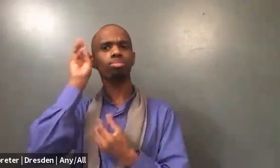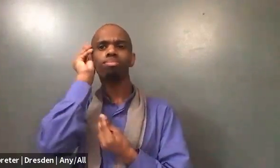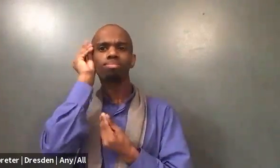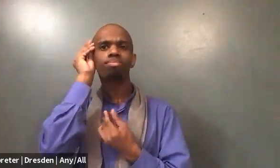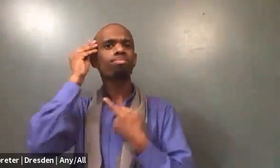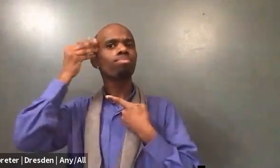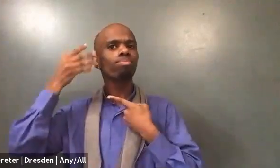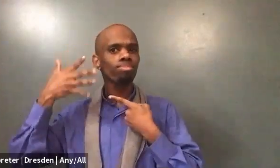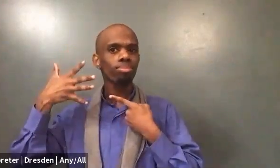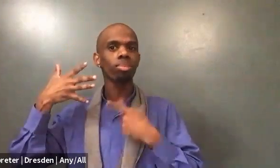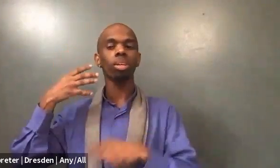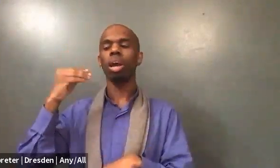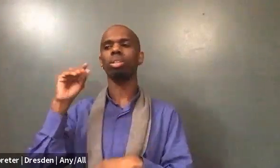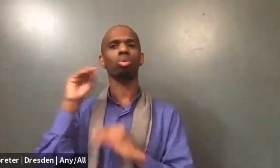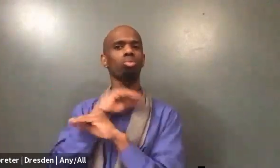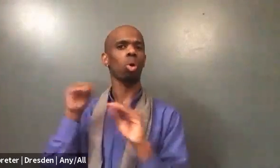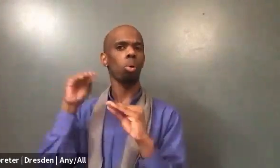teaches someone how to respond,